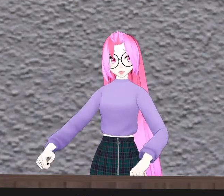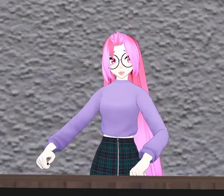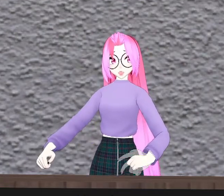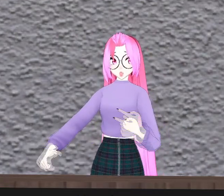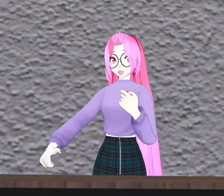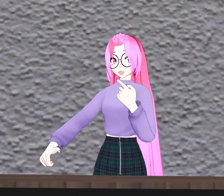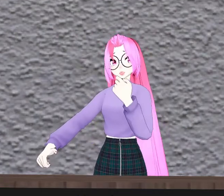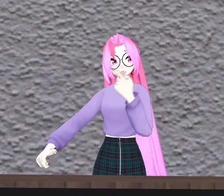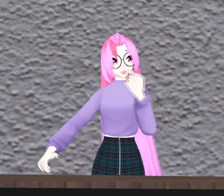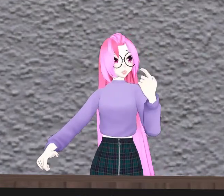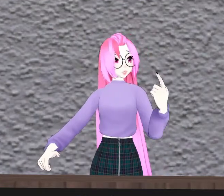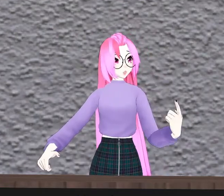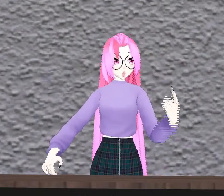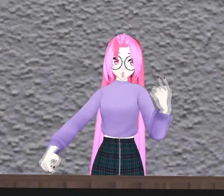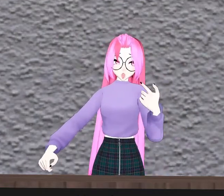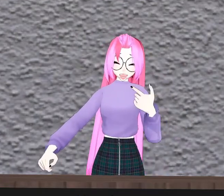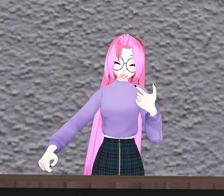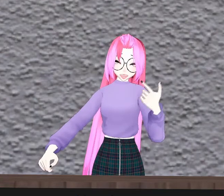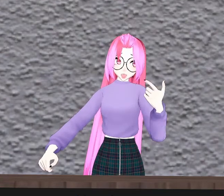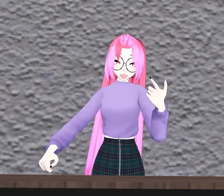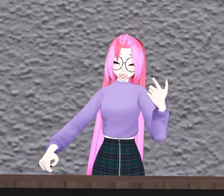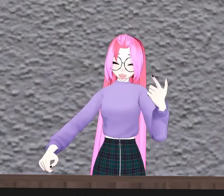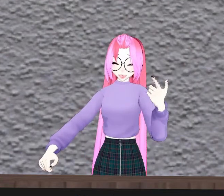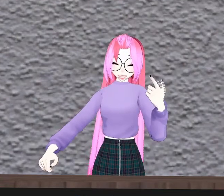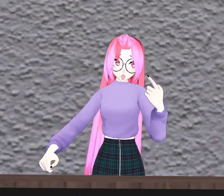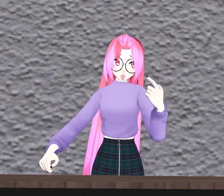Any other questions? Voodoo, you have one now or no? Just vibing?